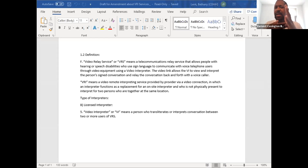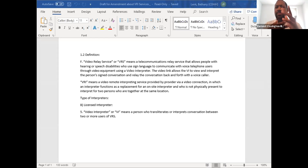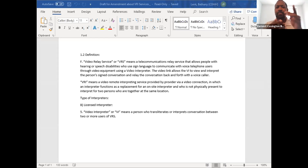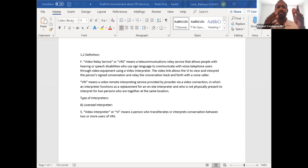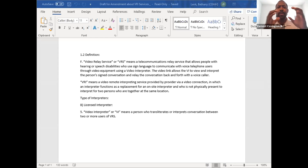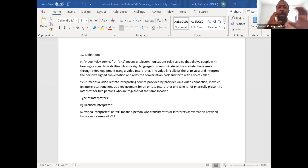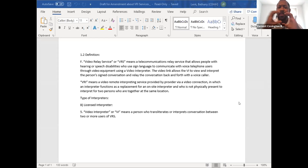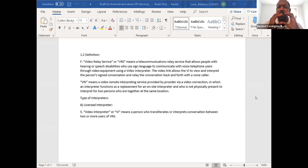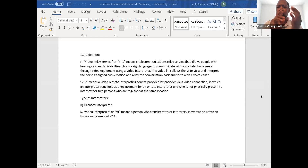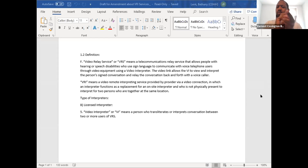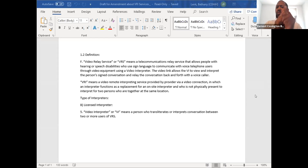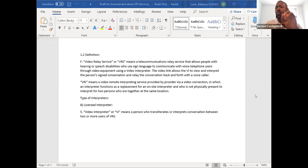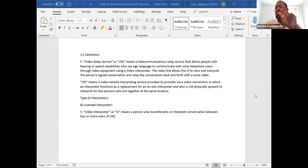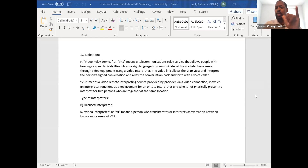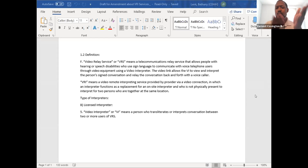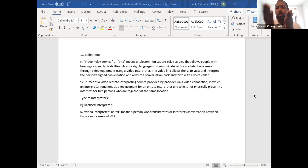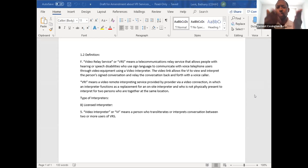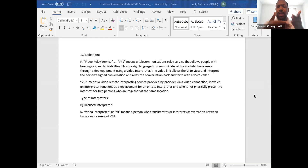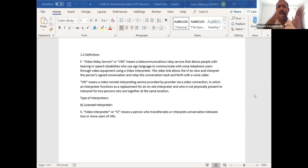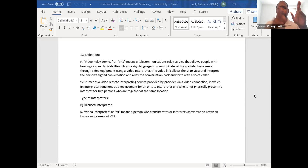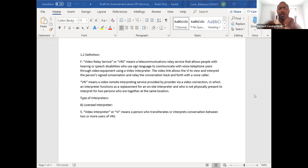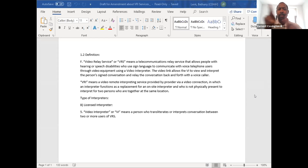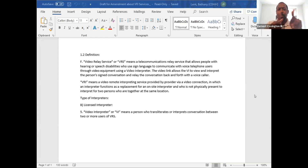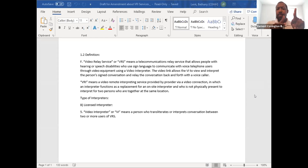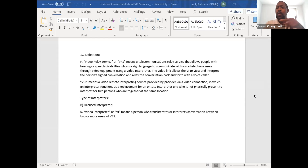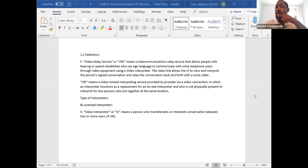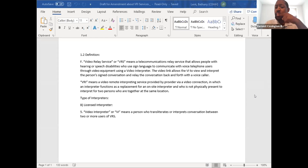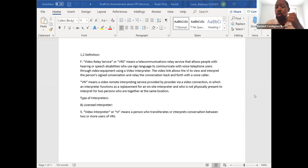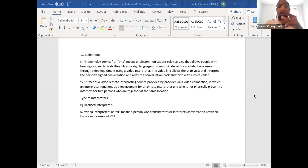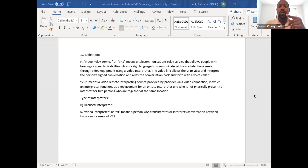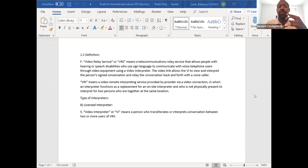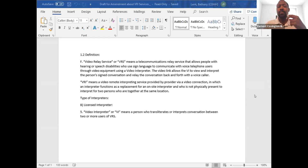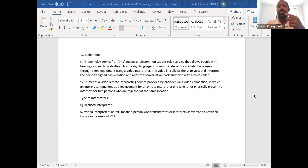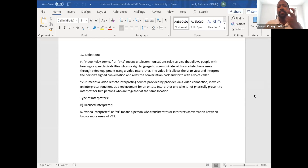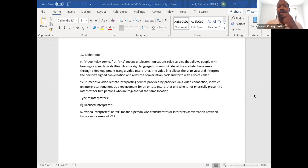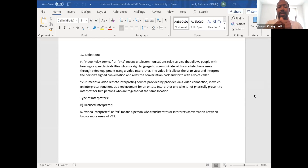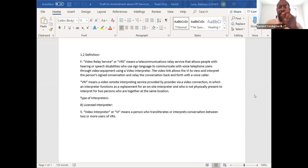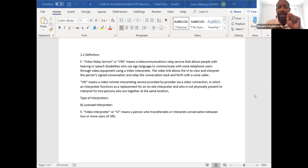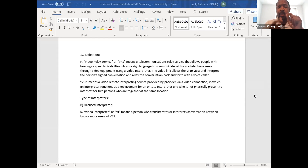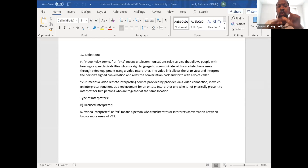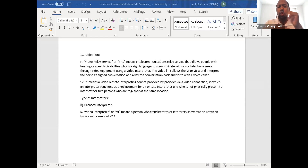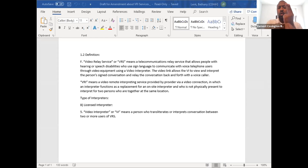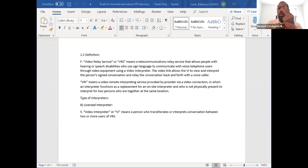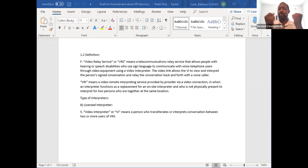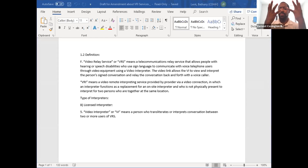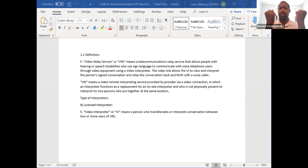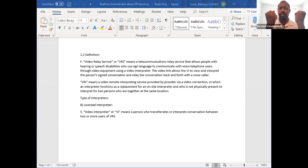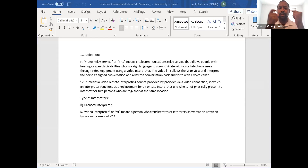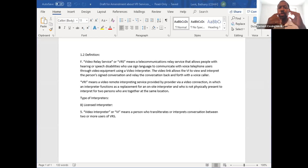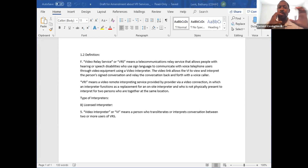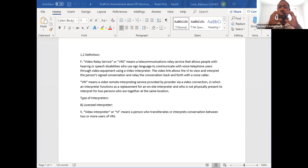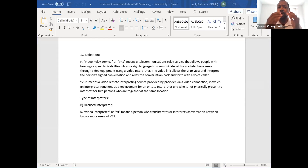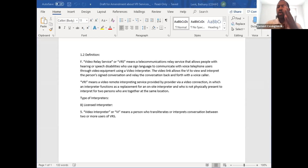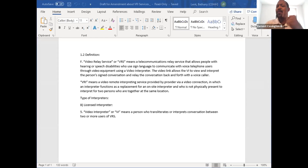VRS services. And what that means is this is relay services when people are using the phone. And so